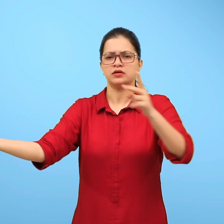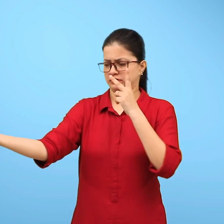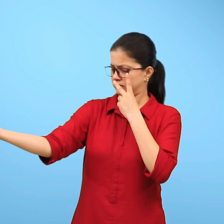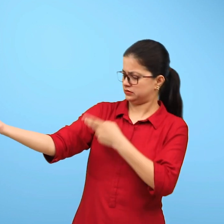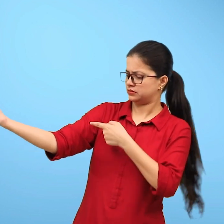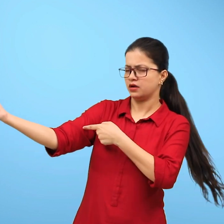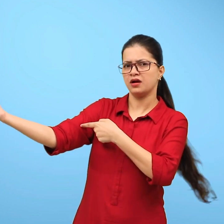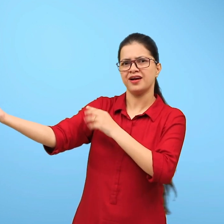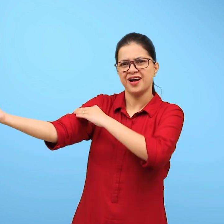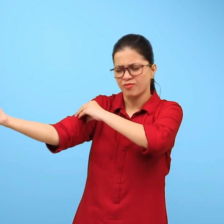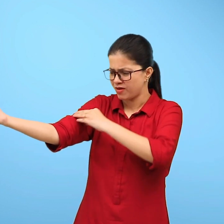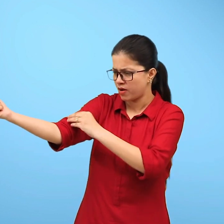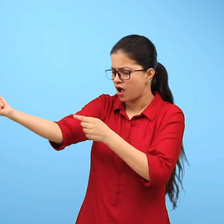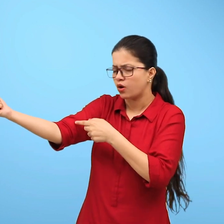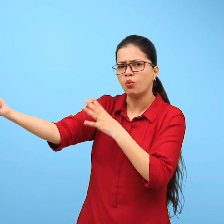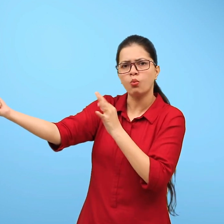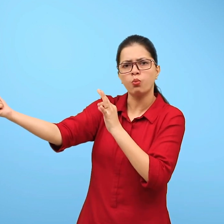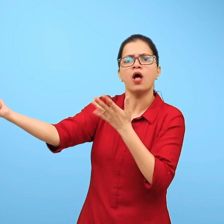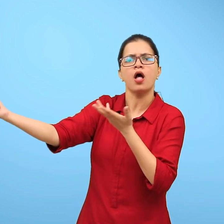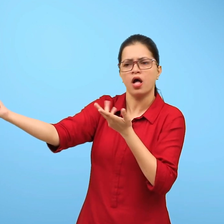What happened to the muscle?